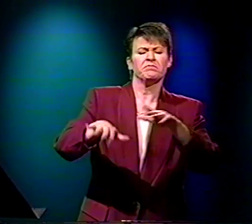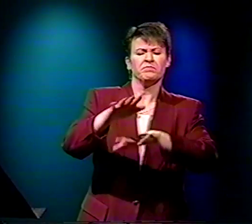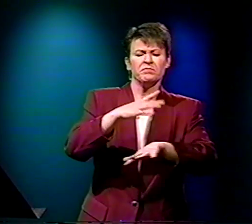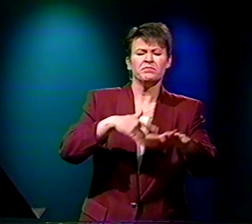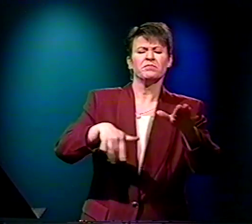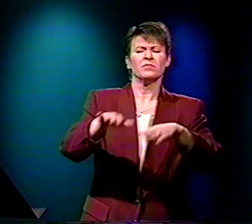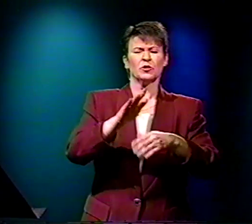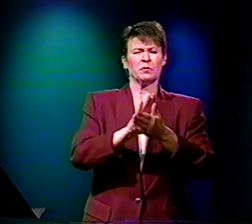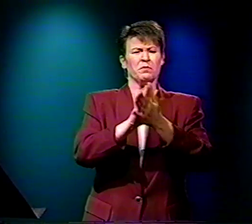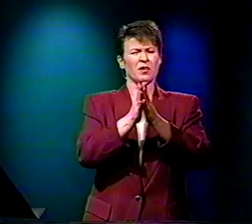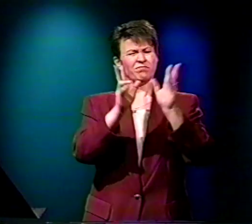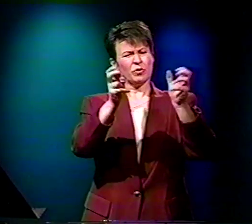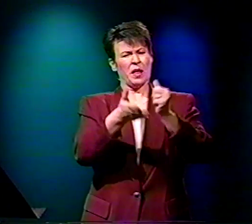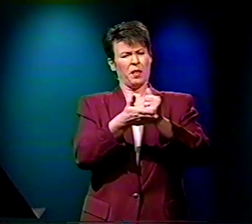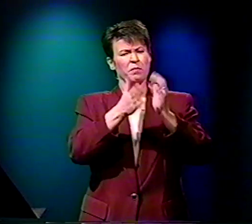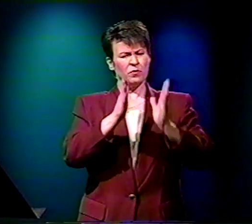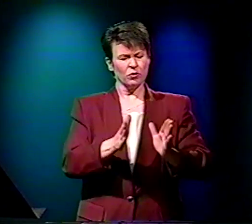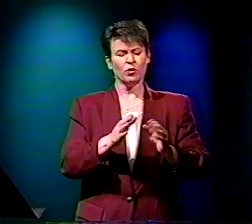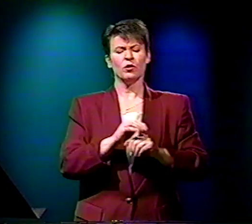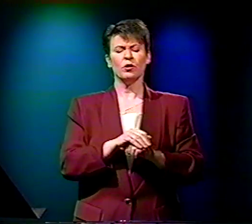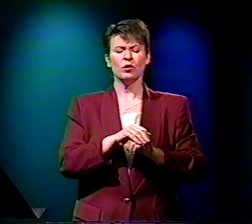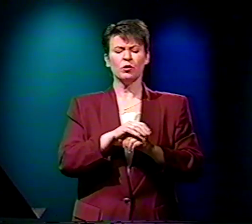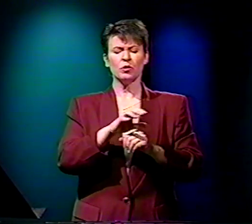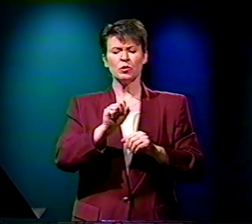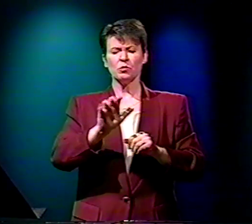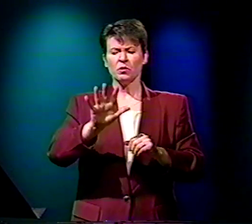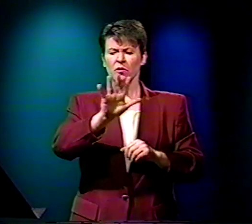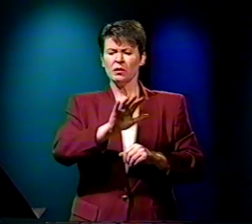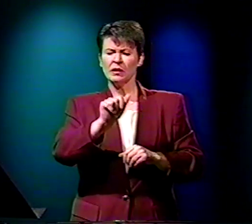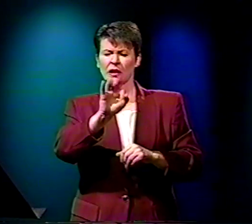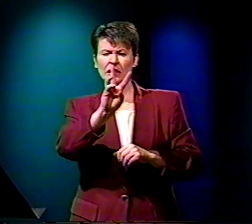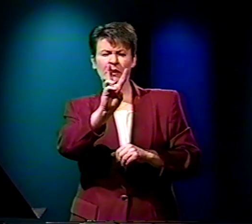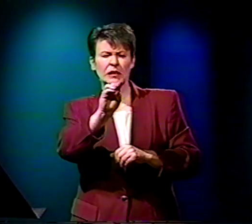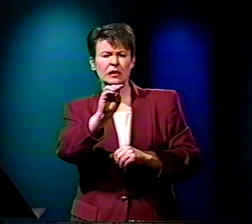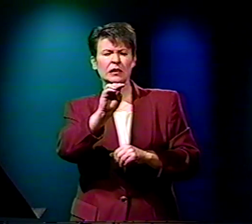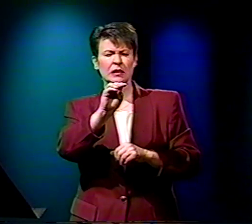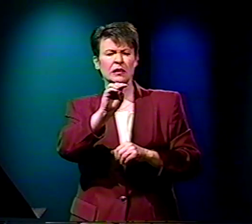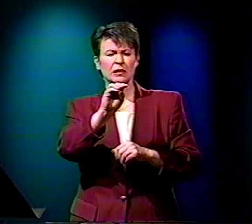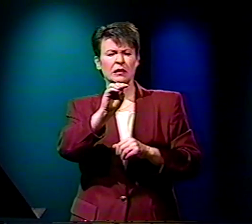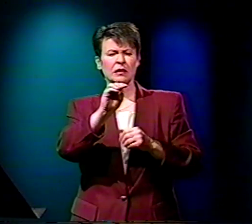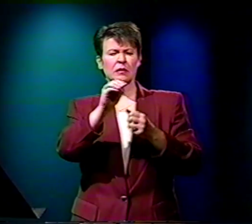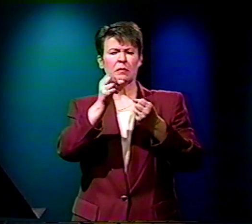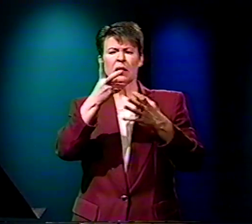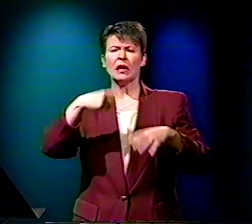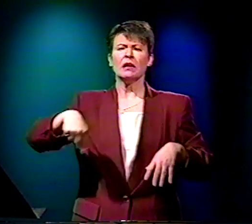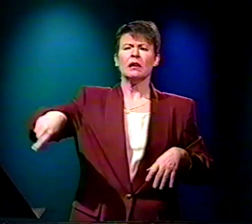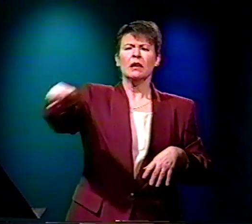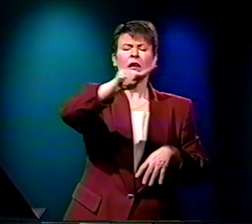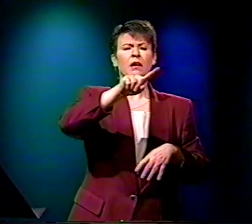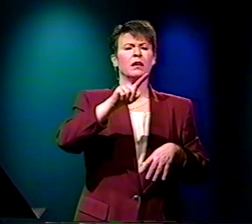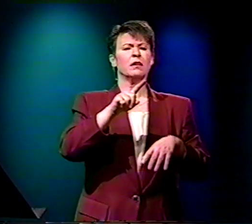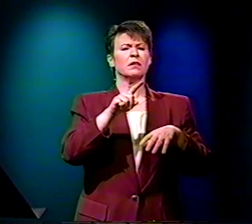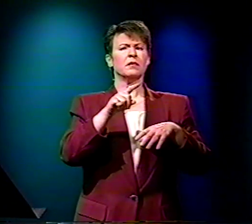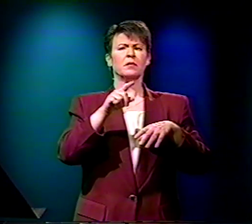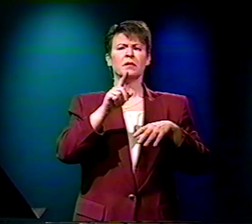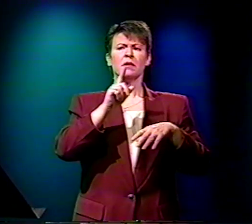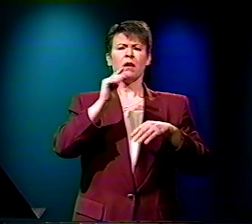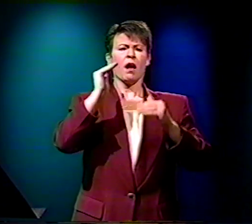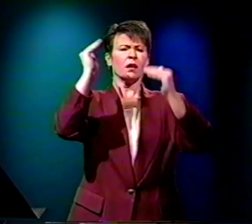interpreting provided those services really through the helper service model. In about 1960s, a lot